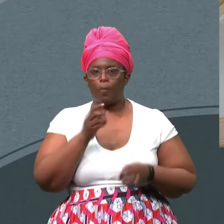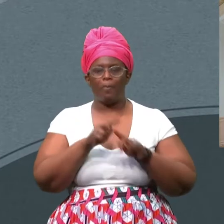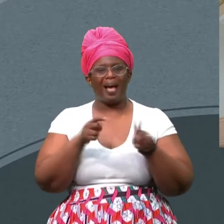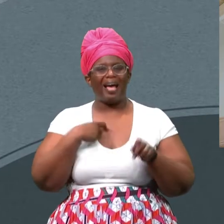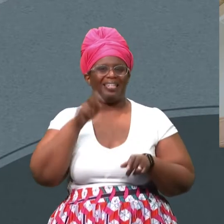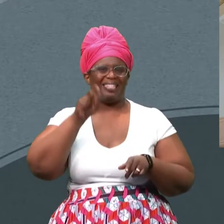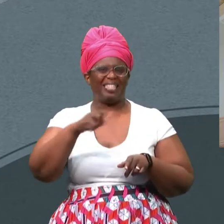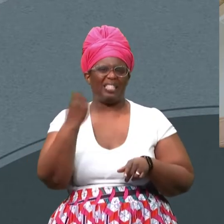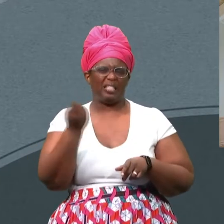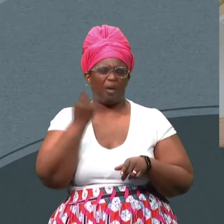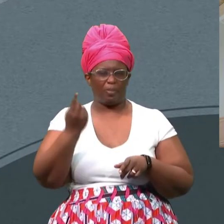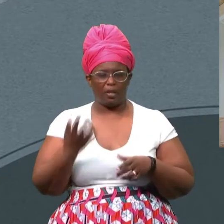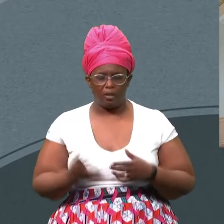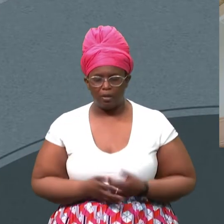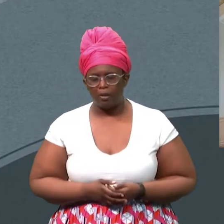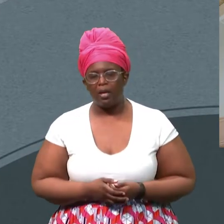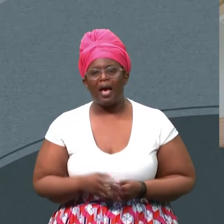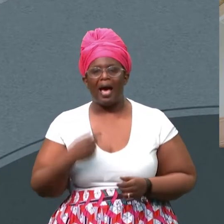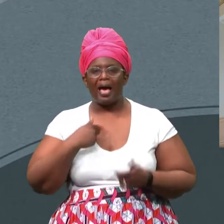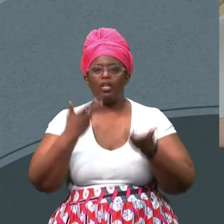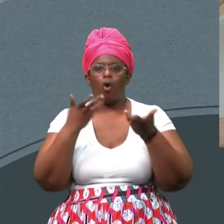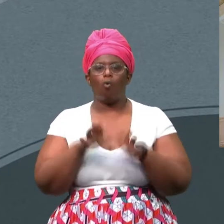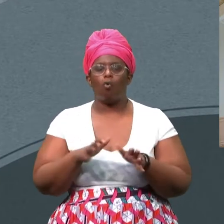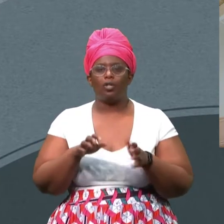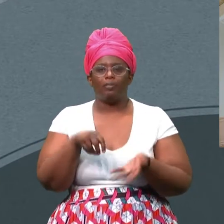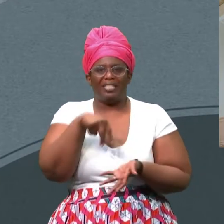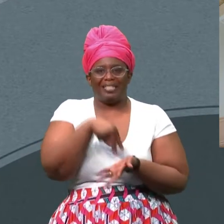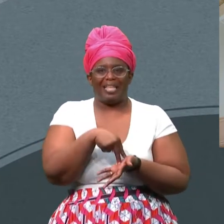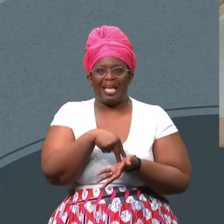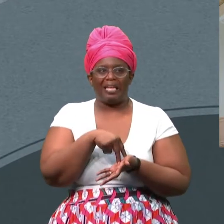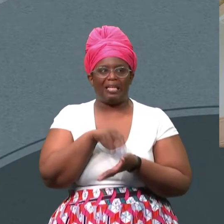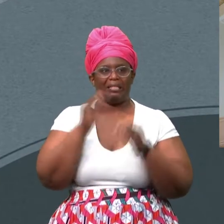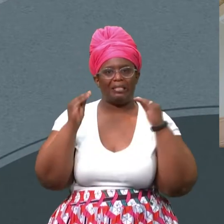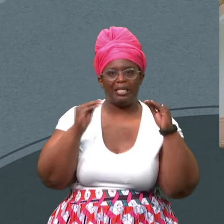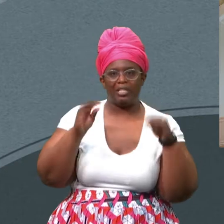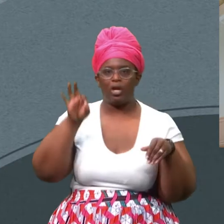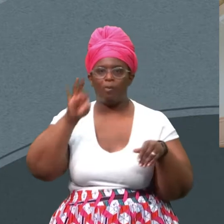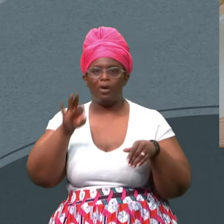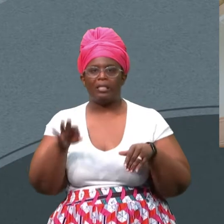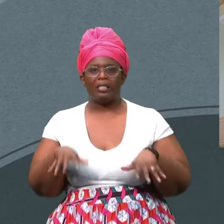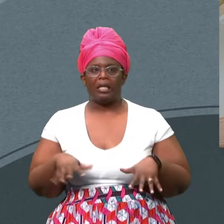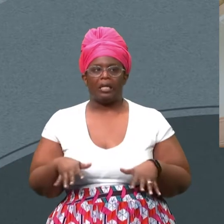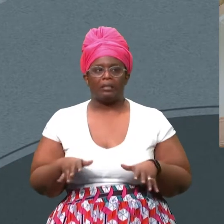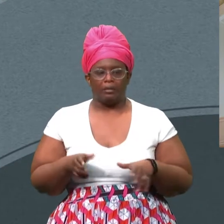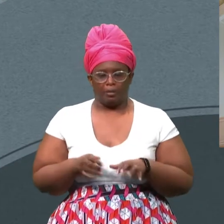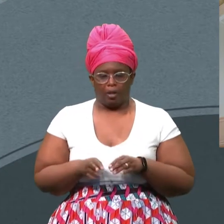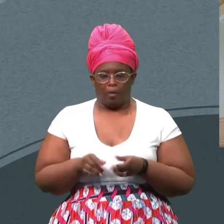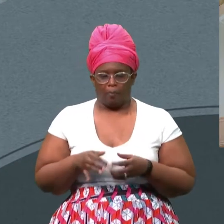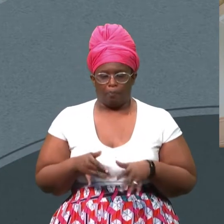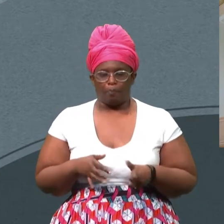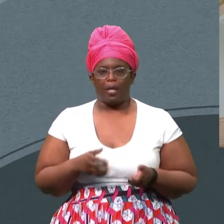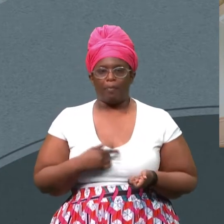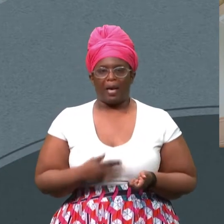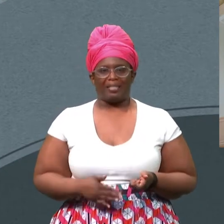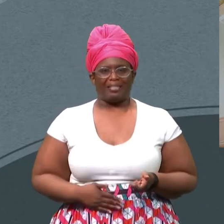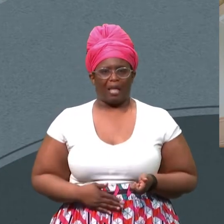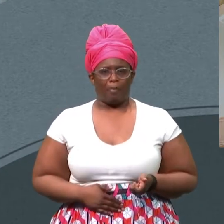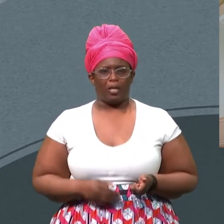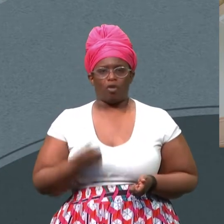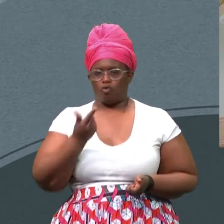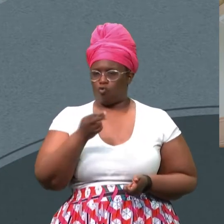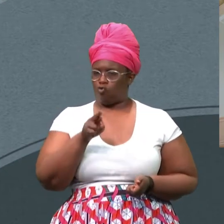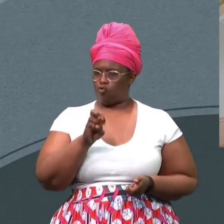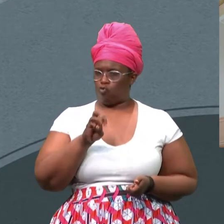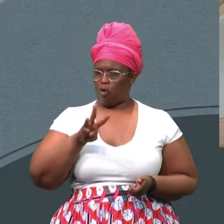right, physically. I don't want to be up here jittery. I don't want to be up here with my stomach growling. I'm going